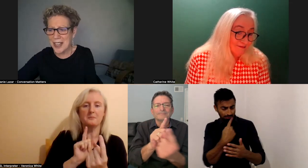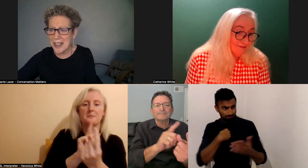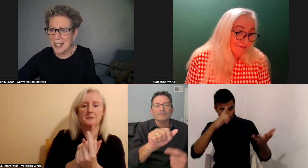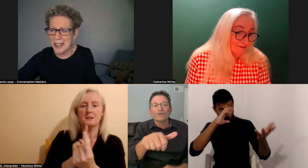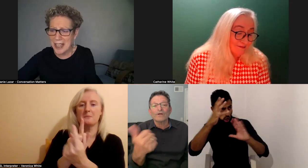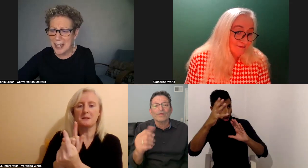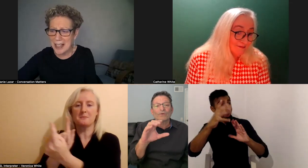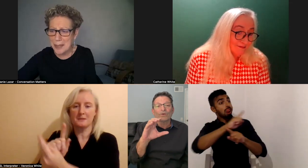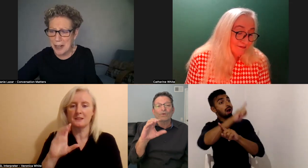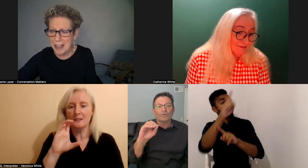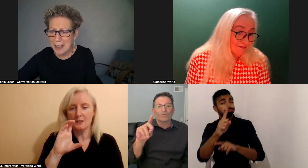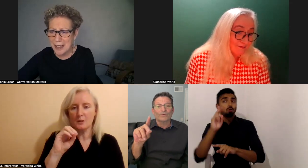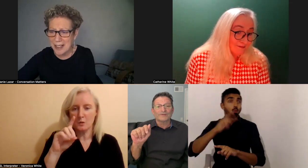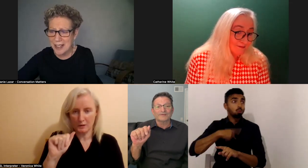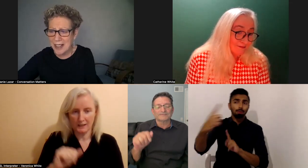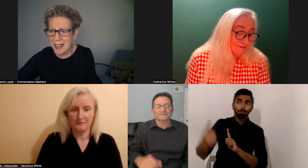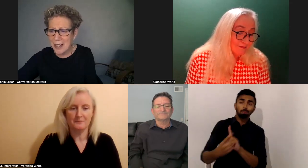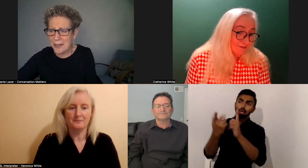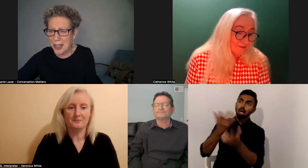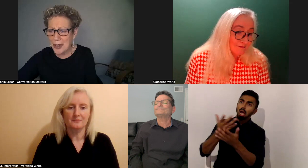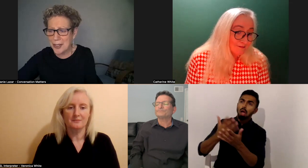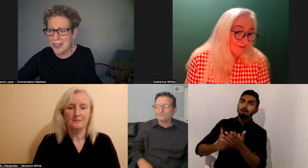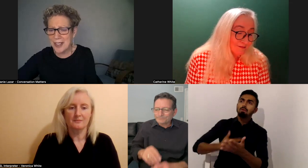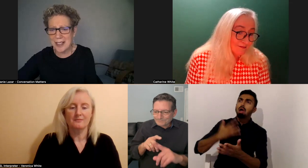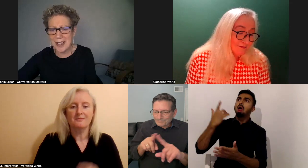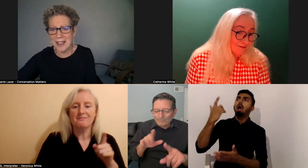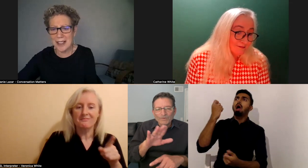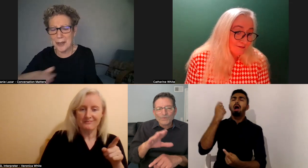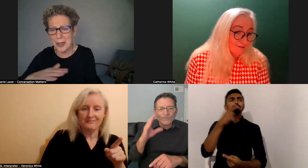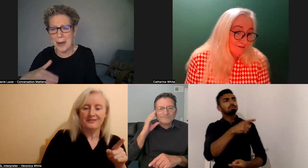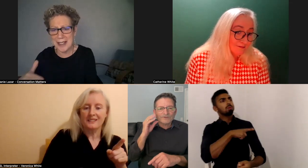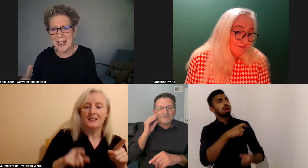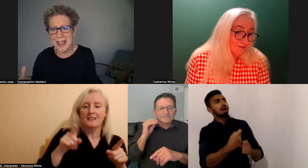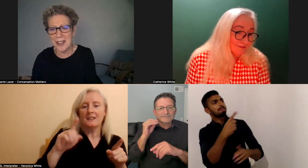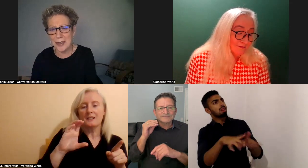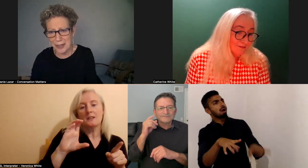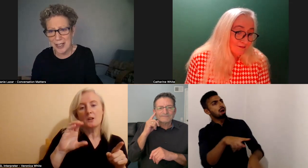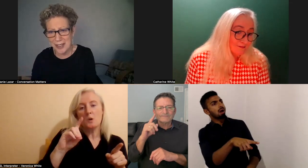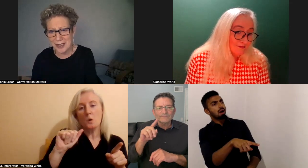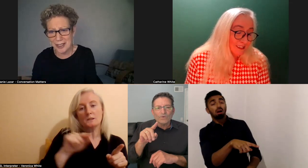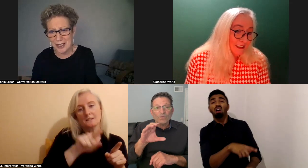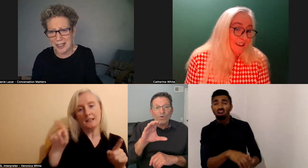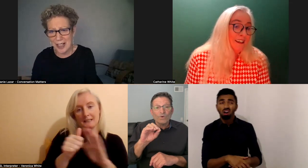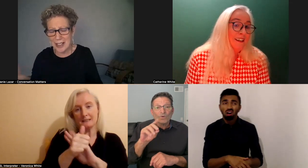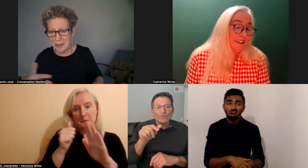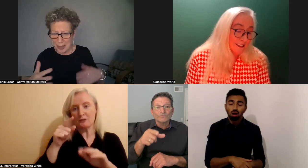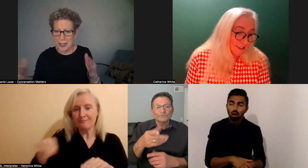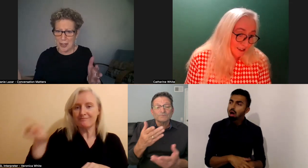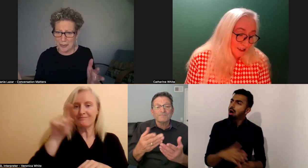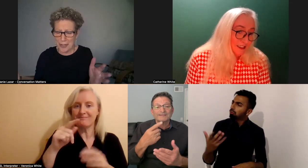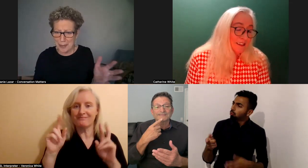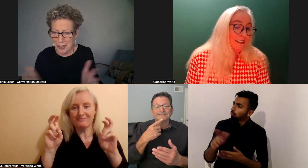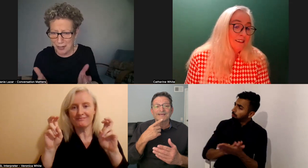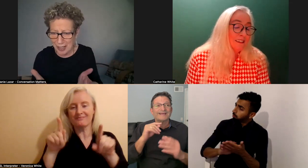As you say, the experiences for coders, you might say, is universal. And going